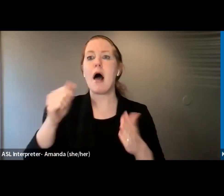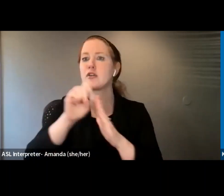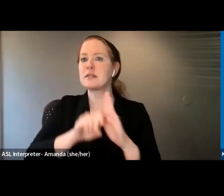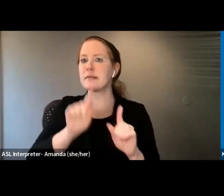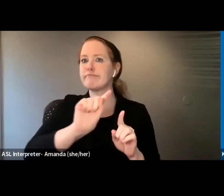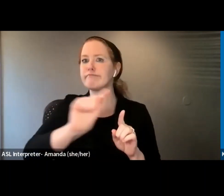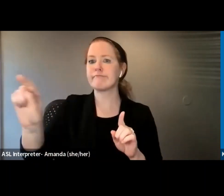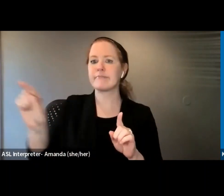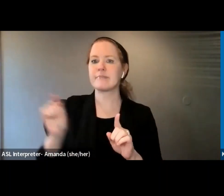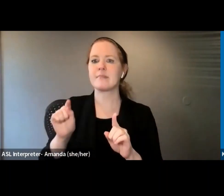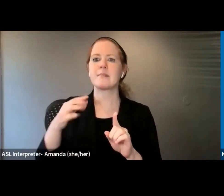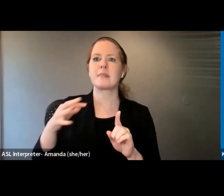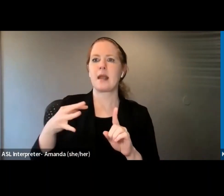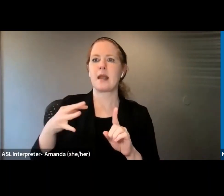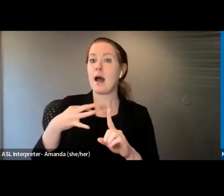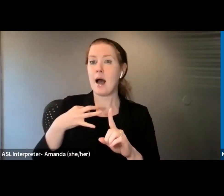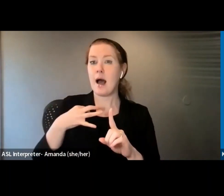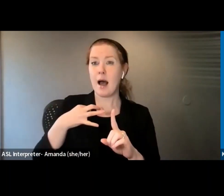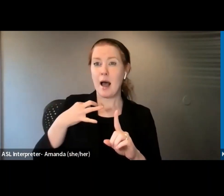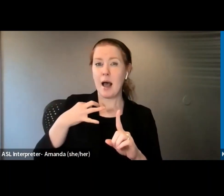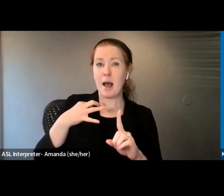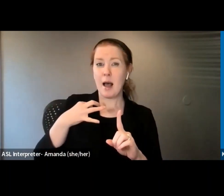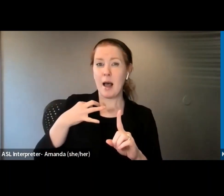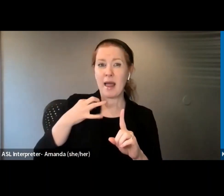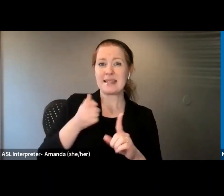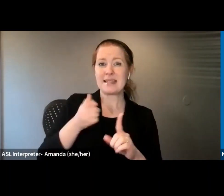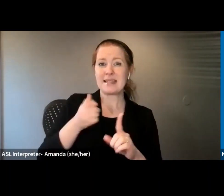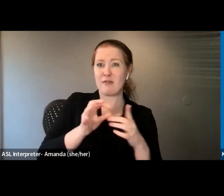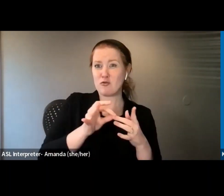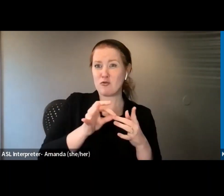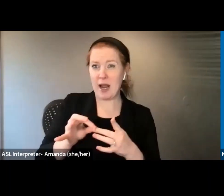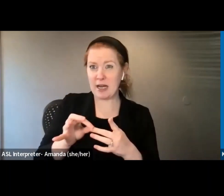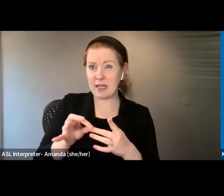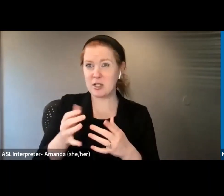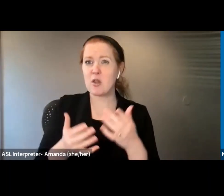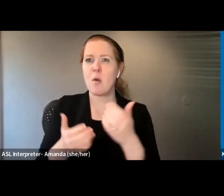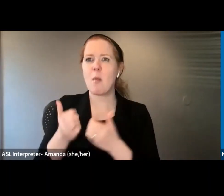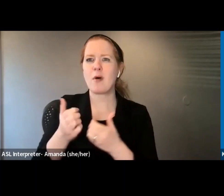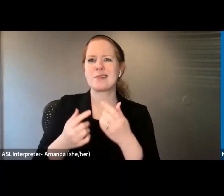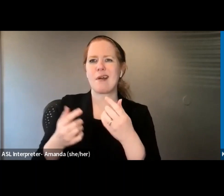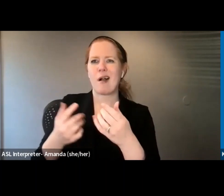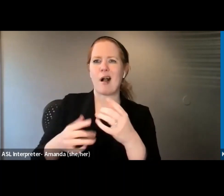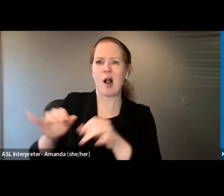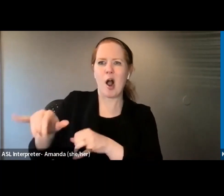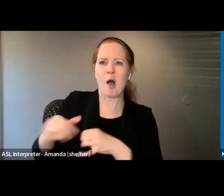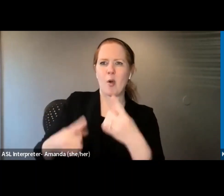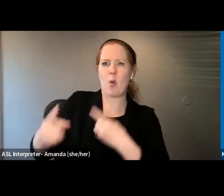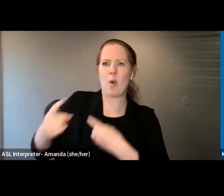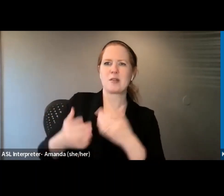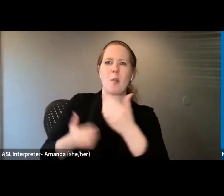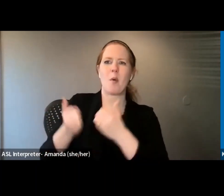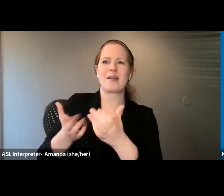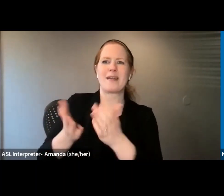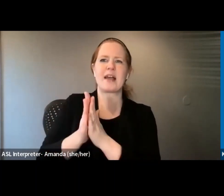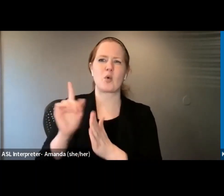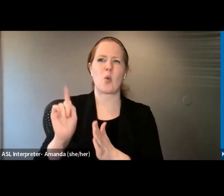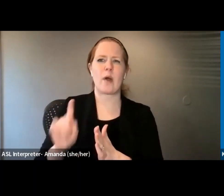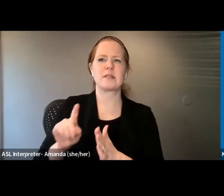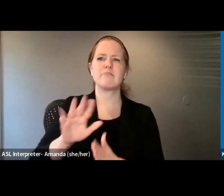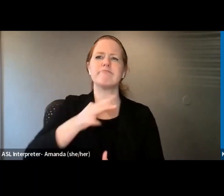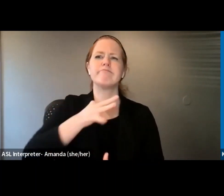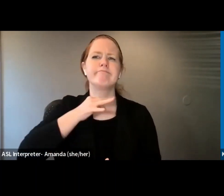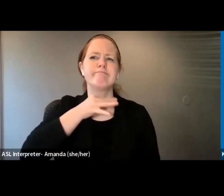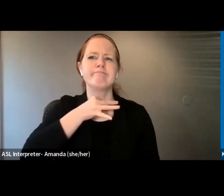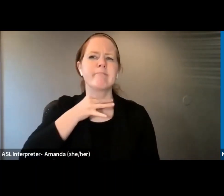Self-Direction, probably the most common question we get, number one, all-time most asked question is, how do other states do